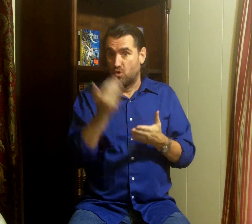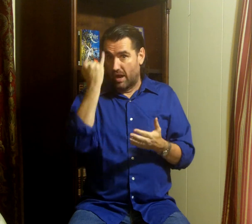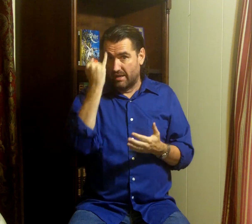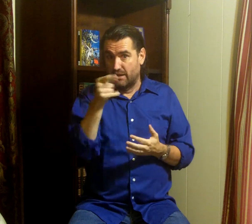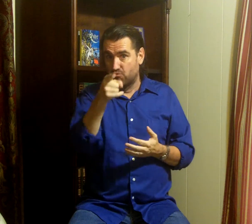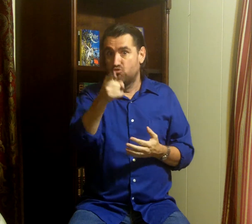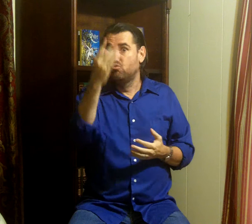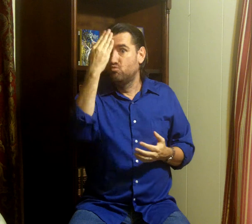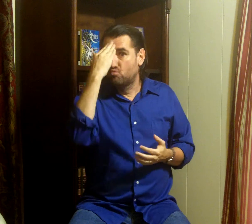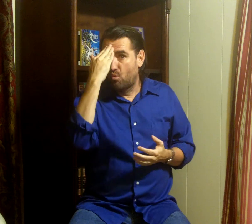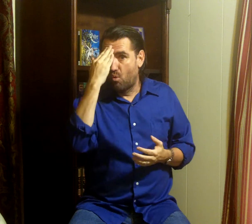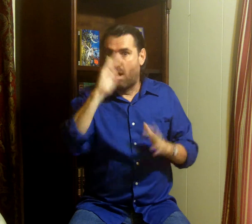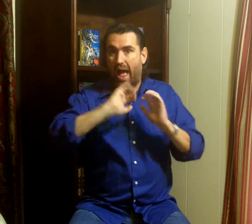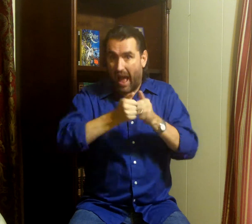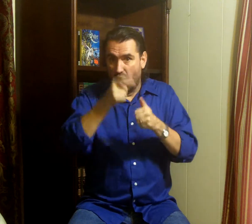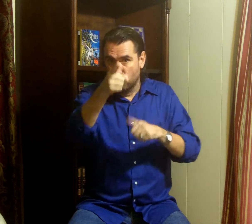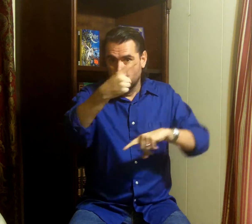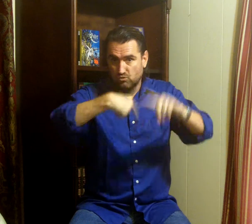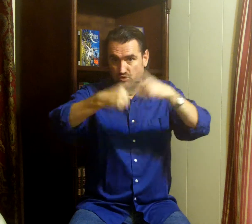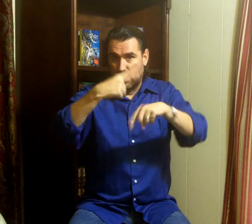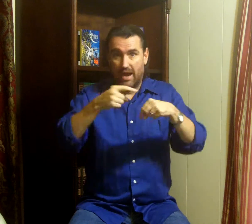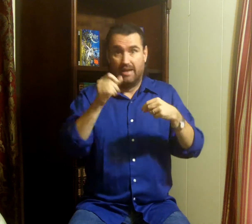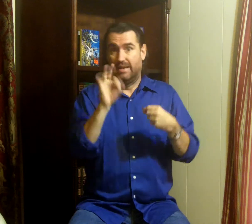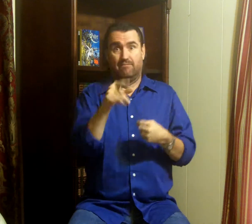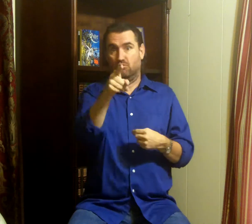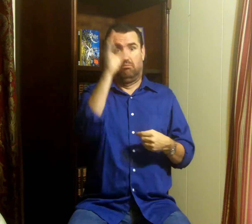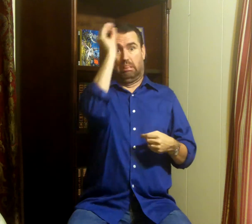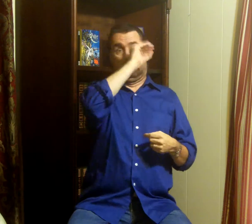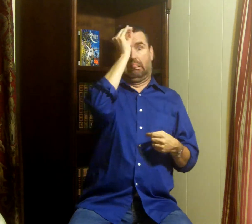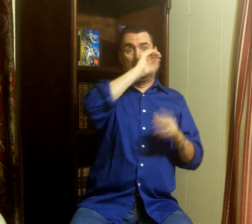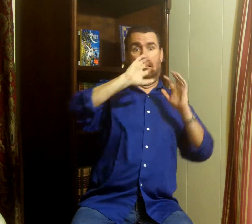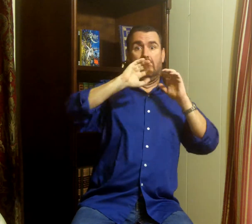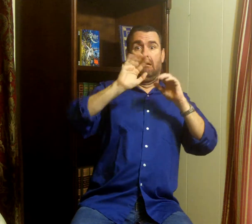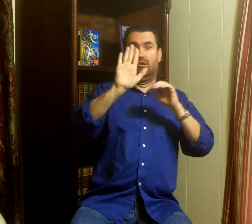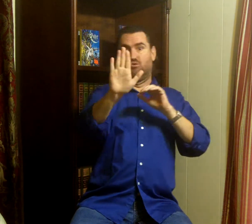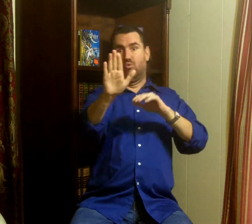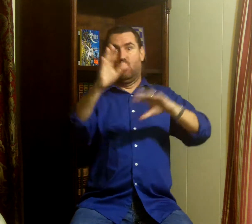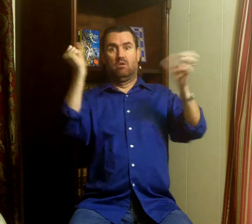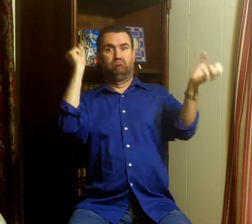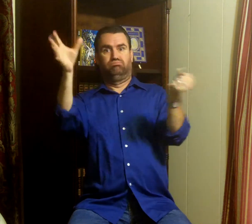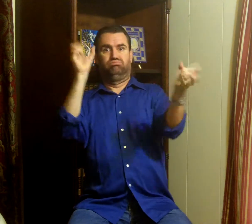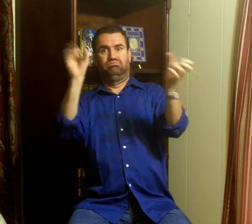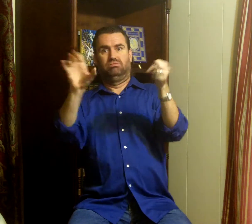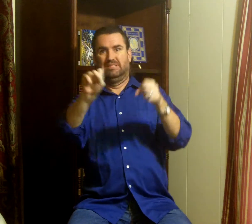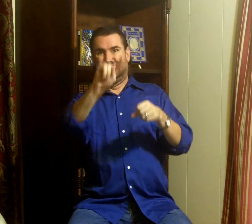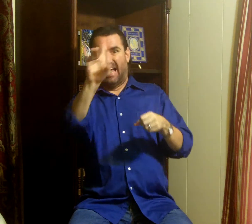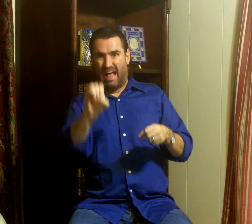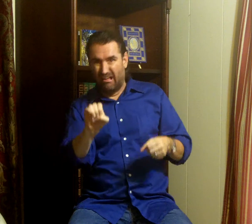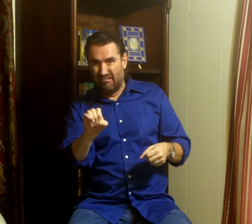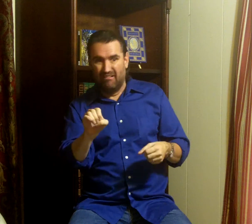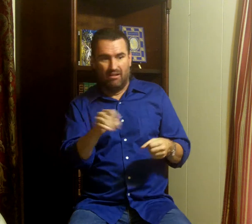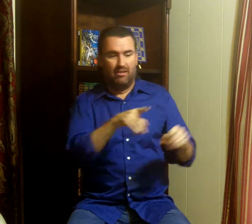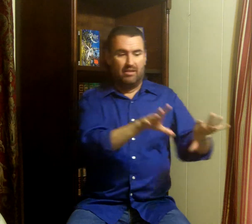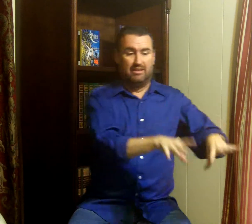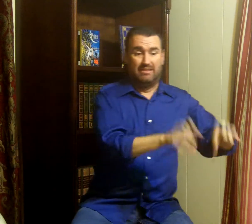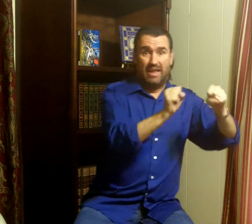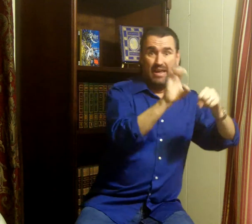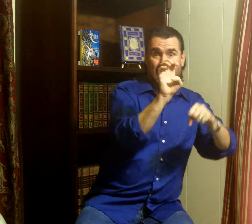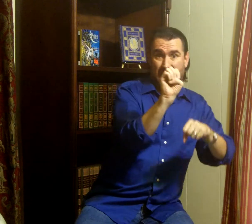then take the ESSE and they'll tell you. So one of the nice things about taking certification tests with feedback, which